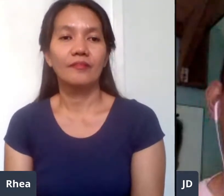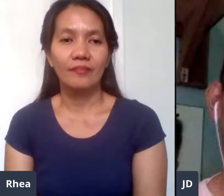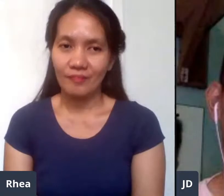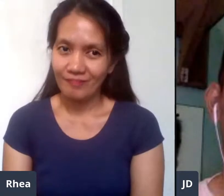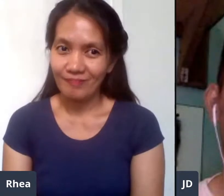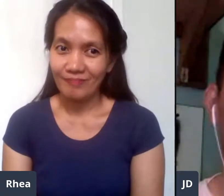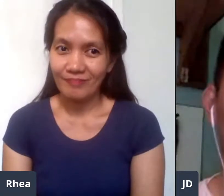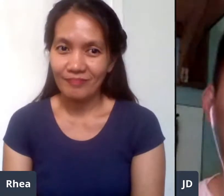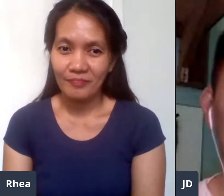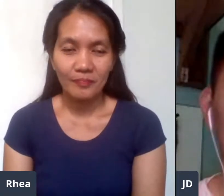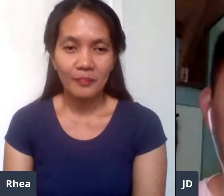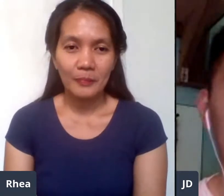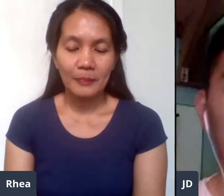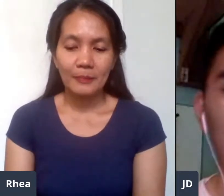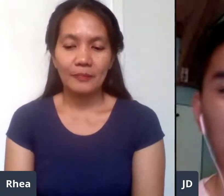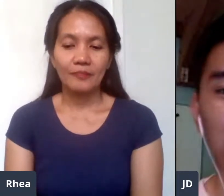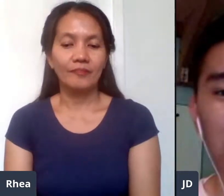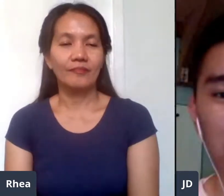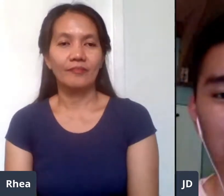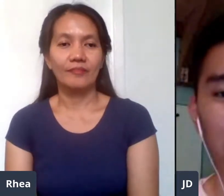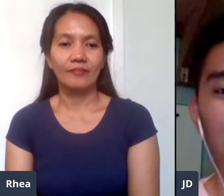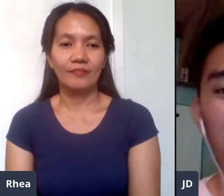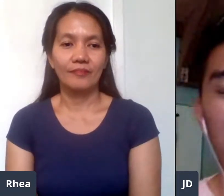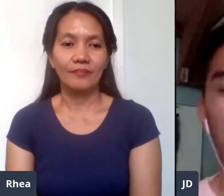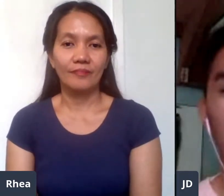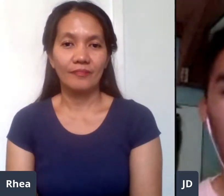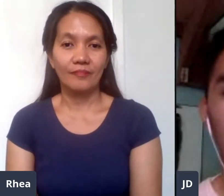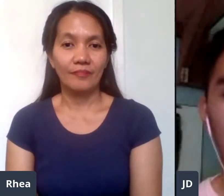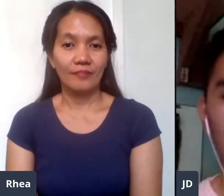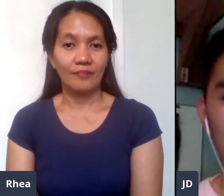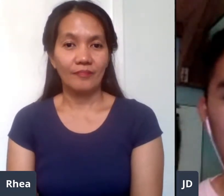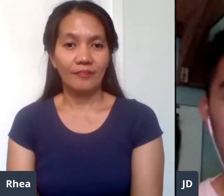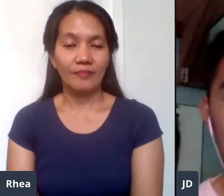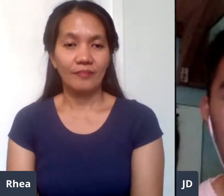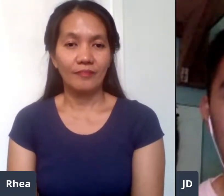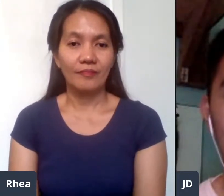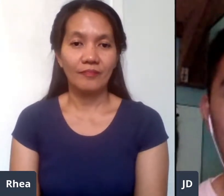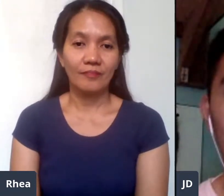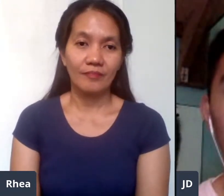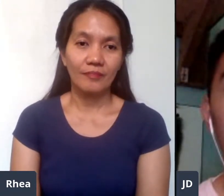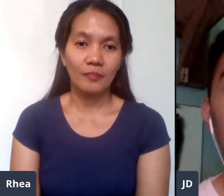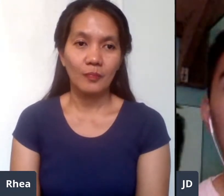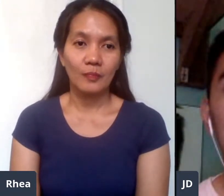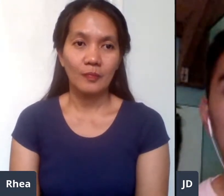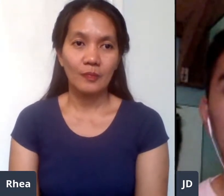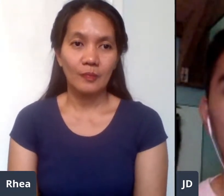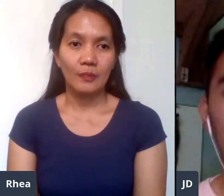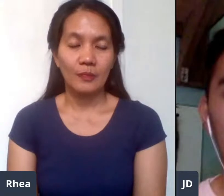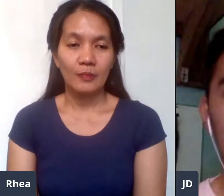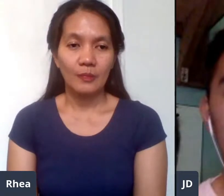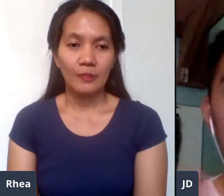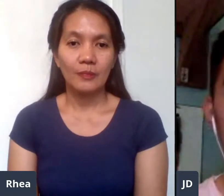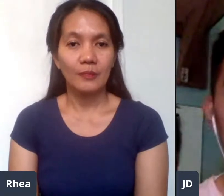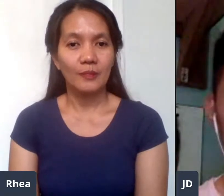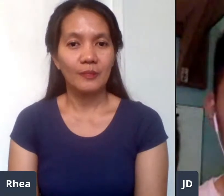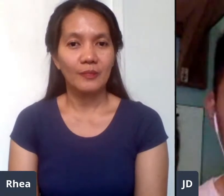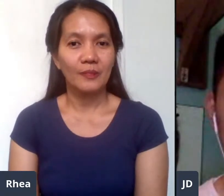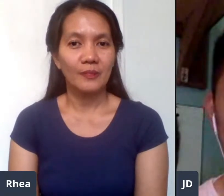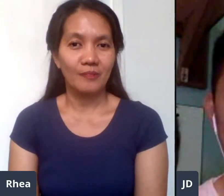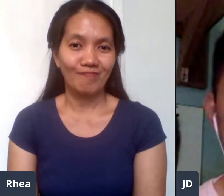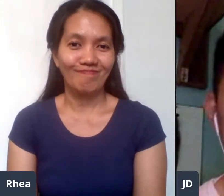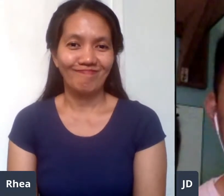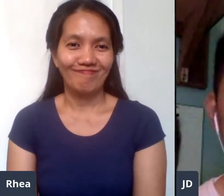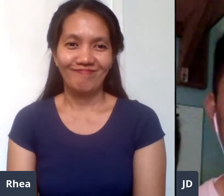on basic sign language and we have a teacher from Eulogio Rodriguez Integrated School, Miss Rhea